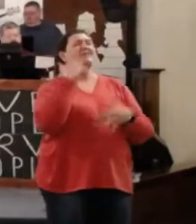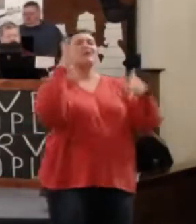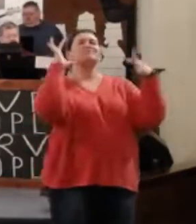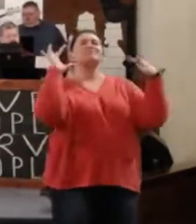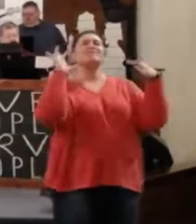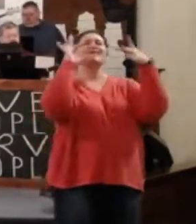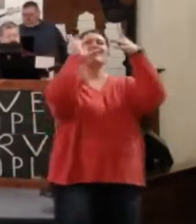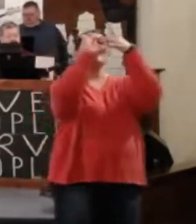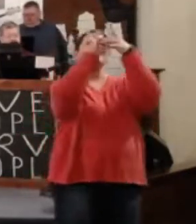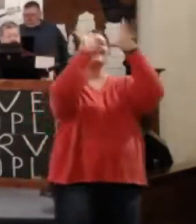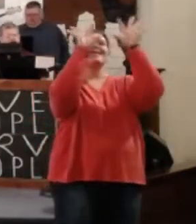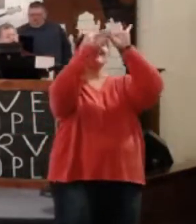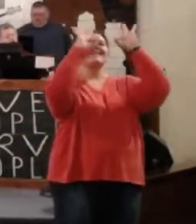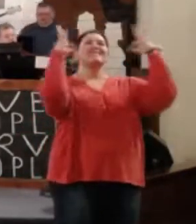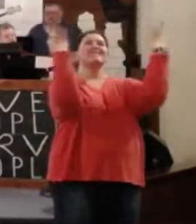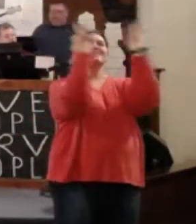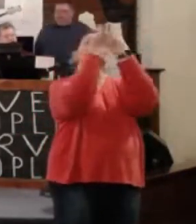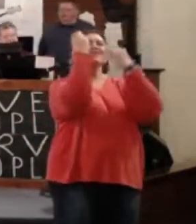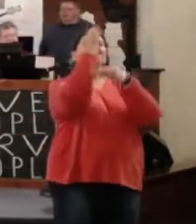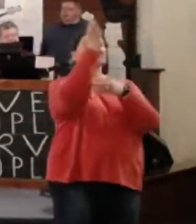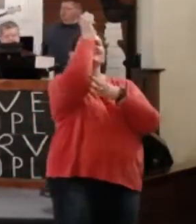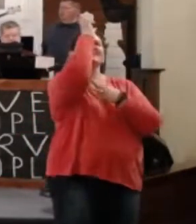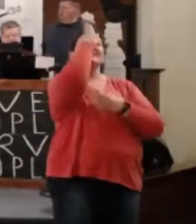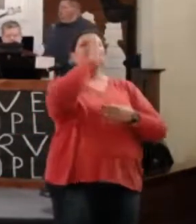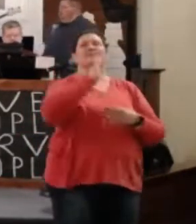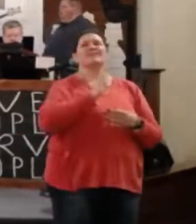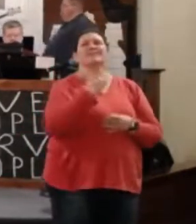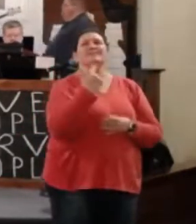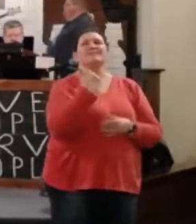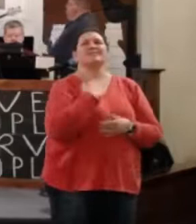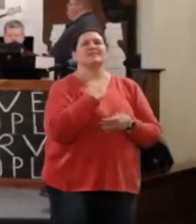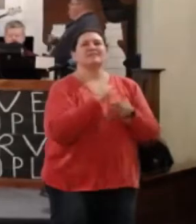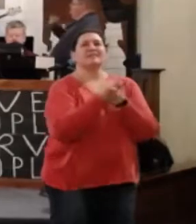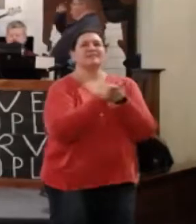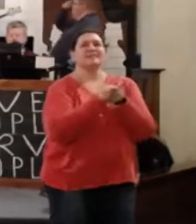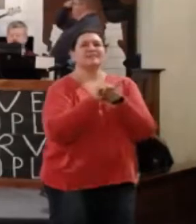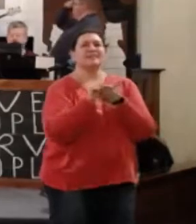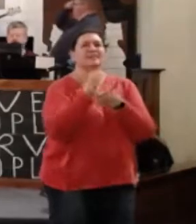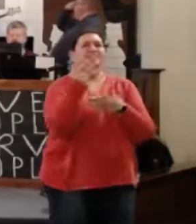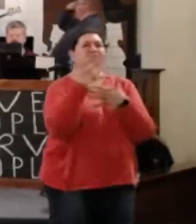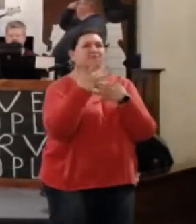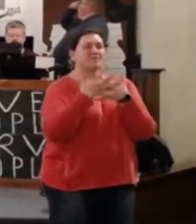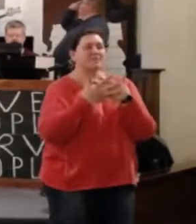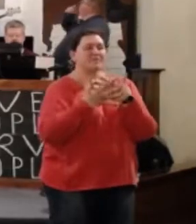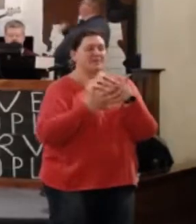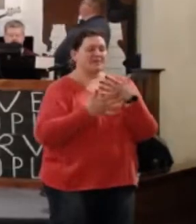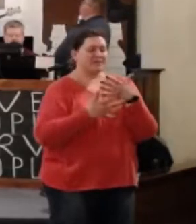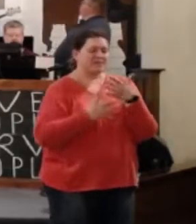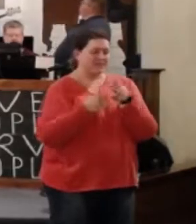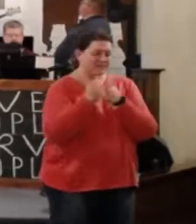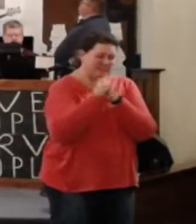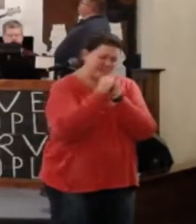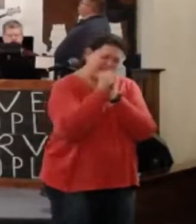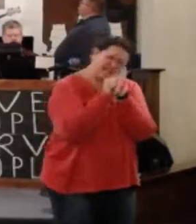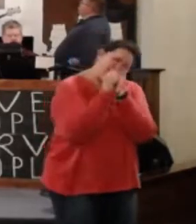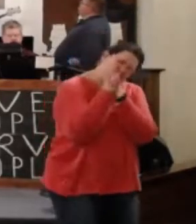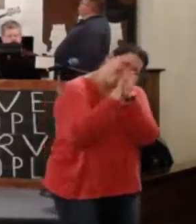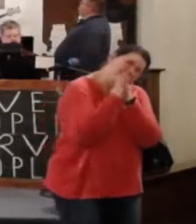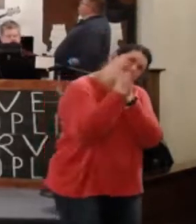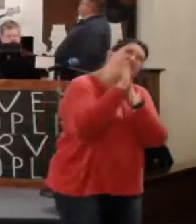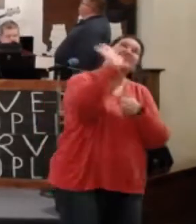glad I'm a part of the family of God. I've been washed in